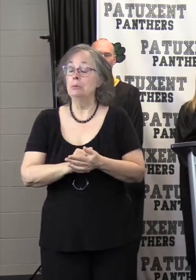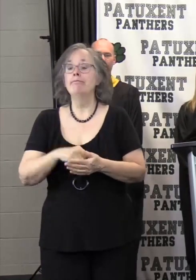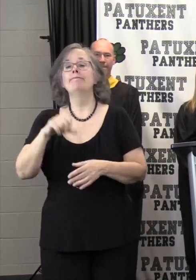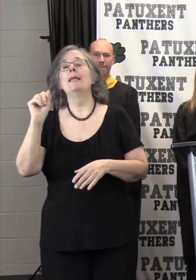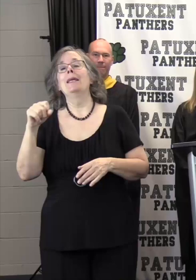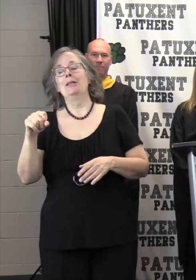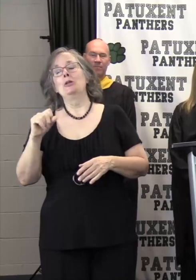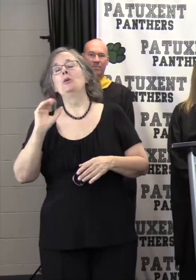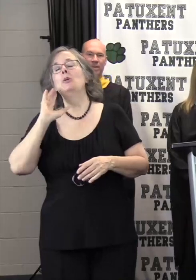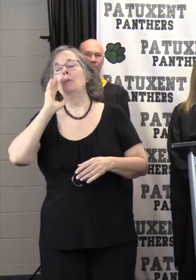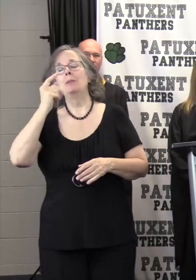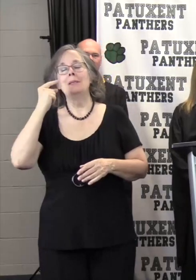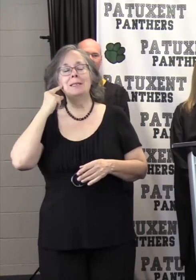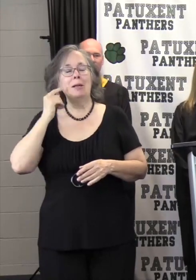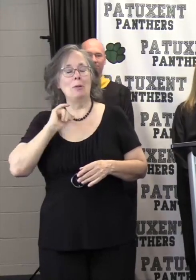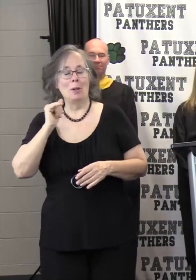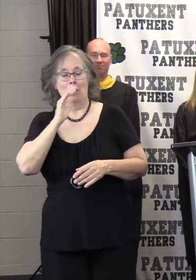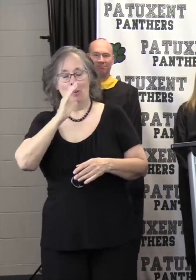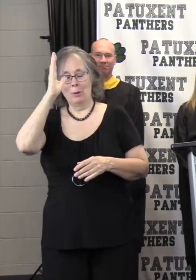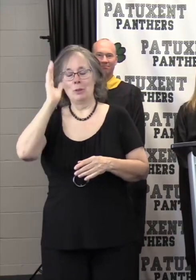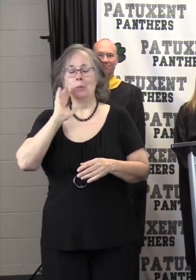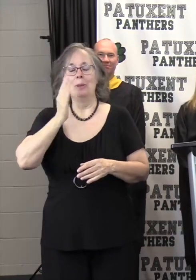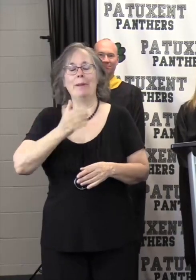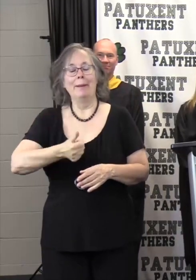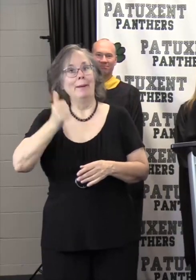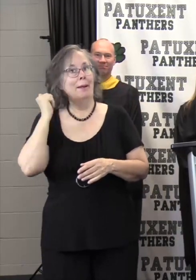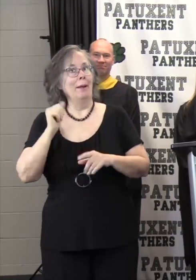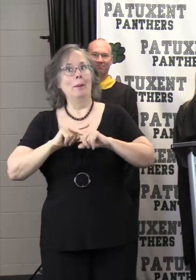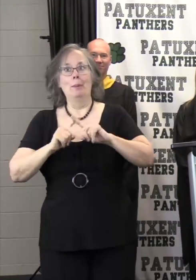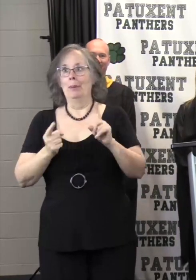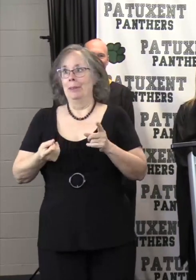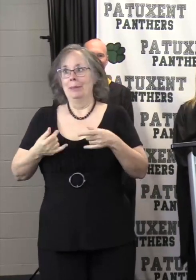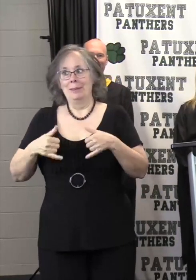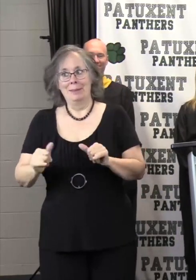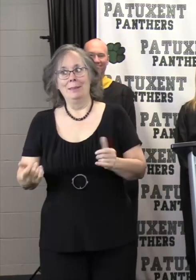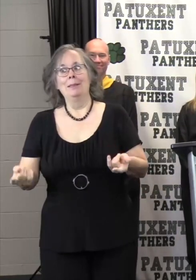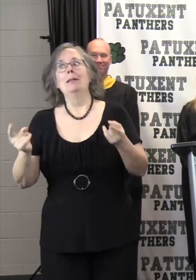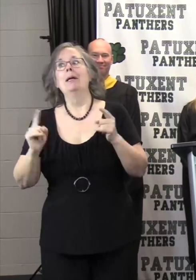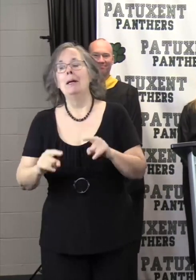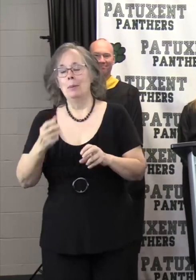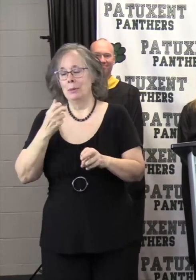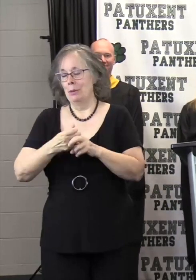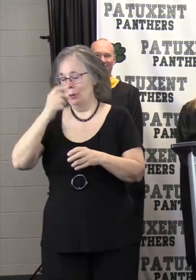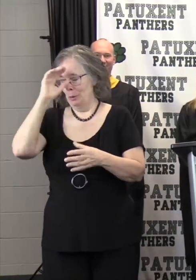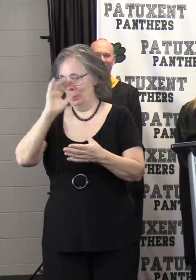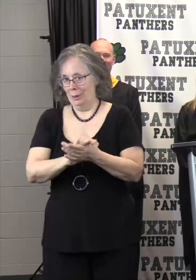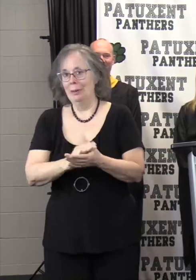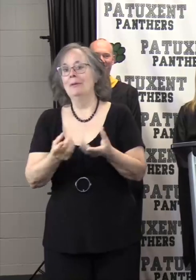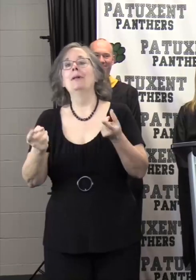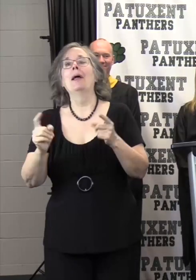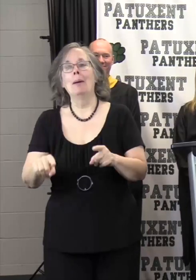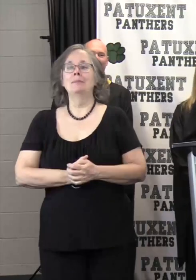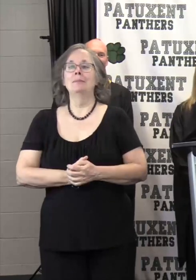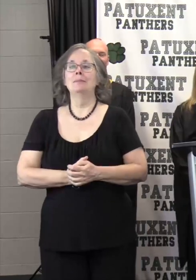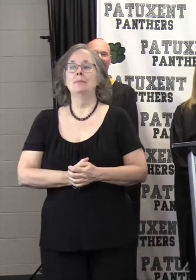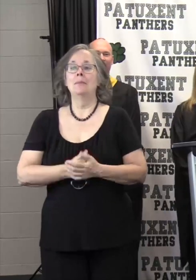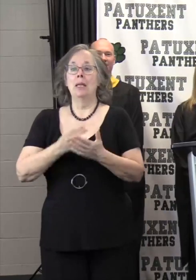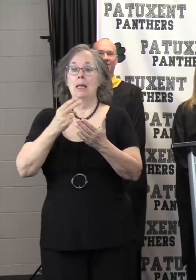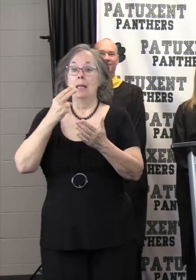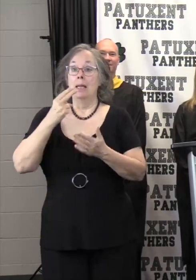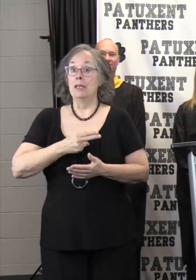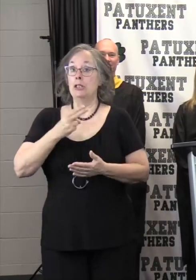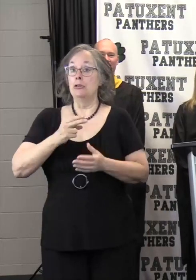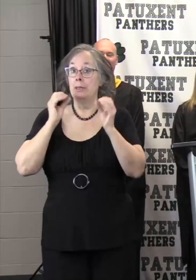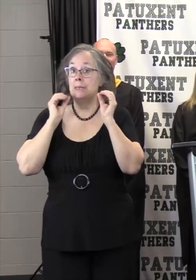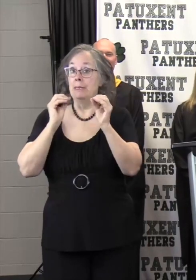Yes, you will sound like your parents one day. Deny it all you want. I know that it is hard to believe, but it happens to all of us. History teaches